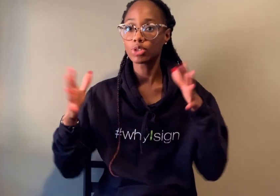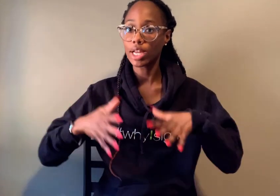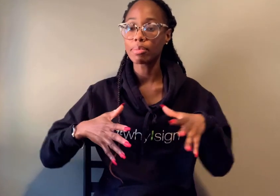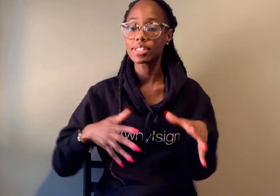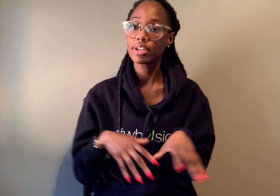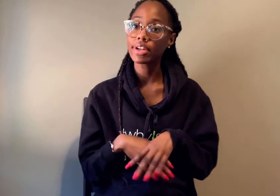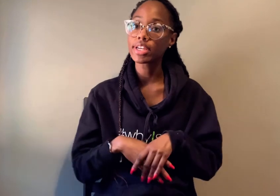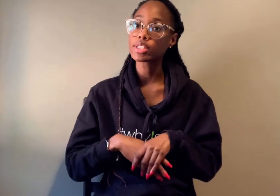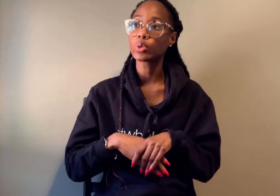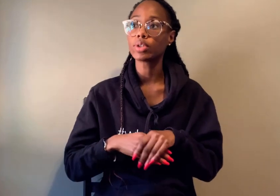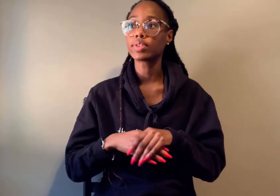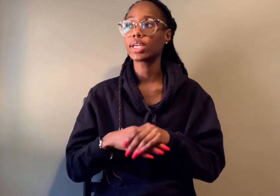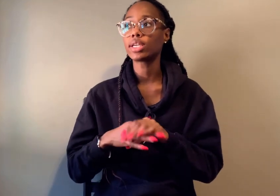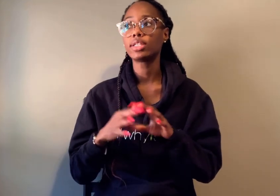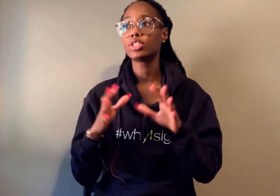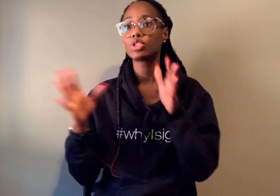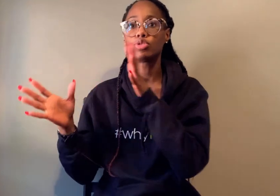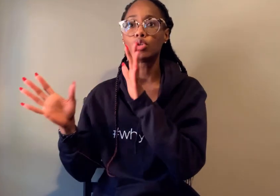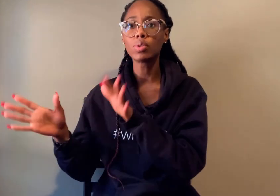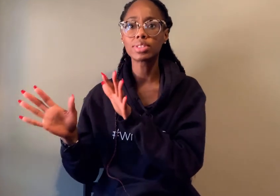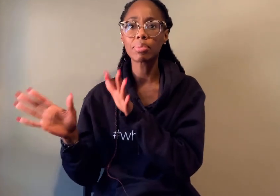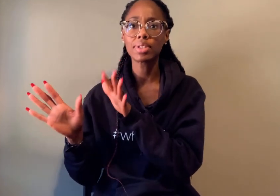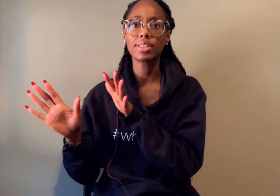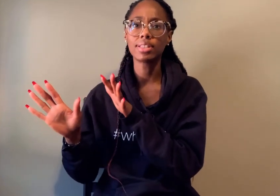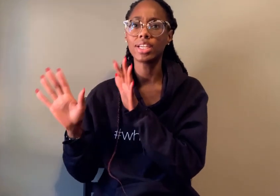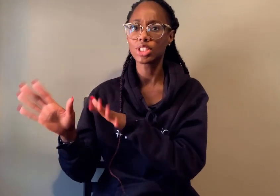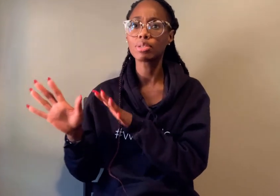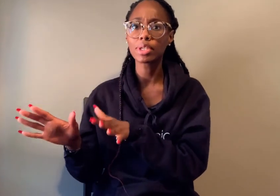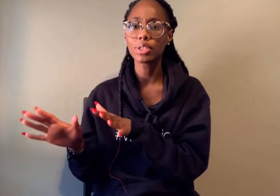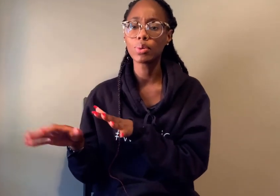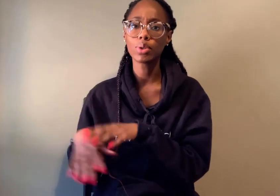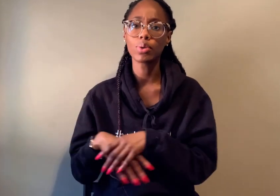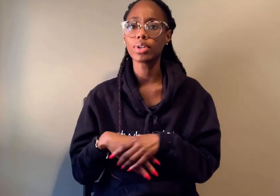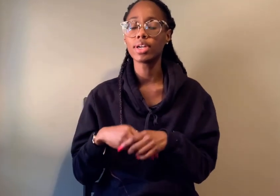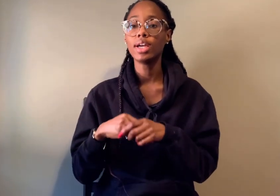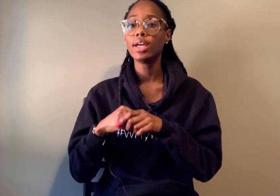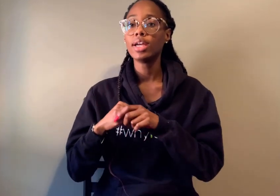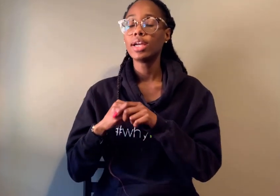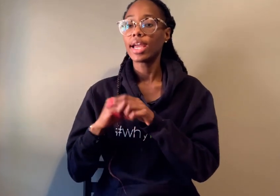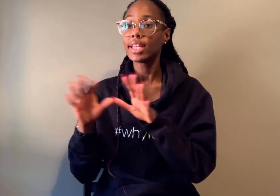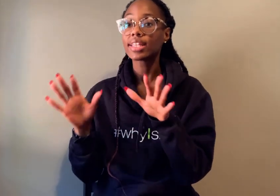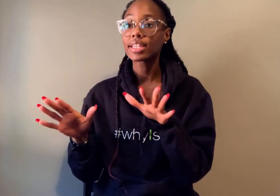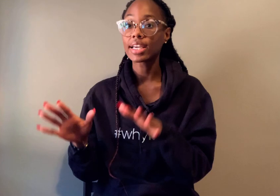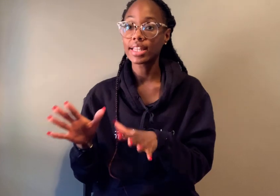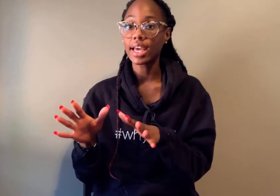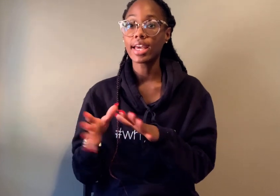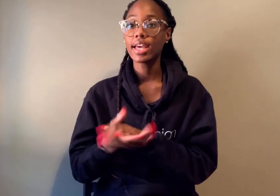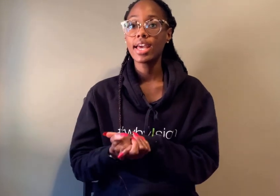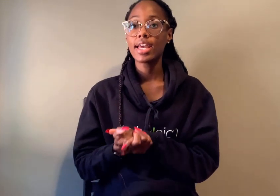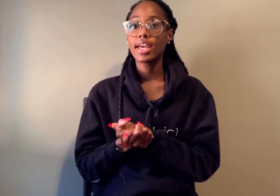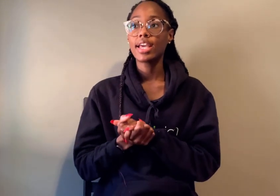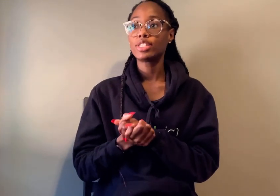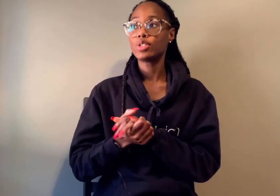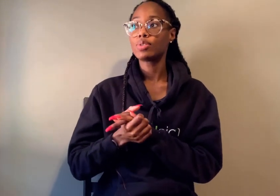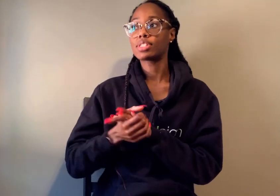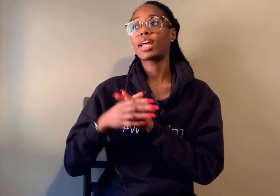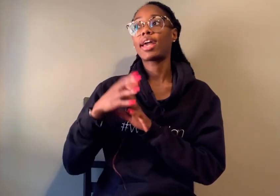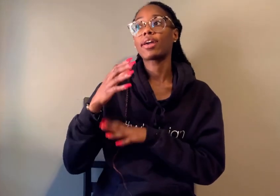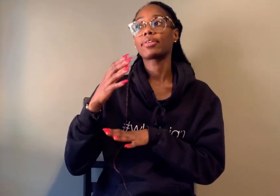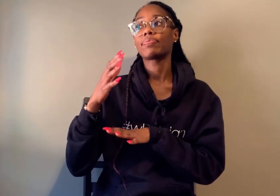to be serious, or if they just doing something they shouldn't be doing, or anything like that, it's used as like,